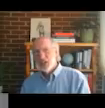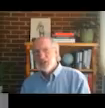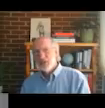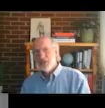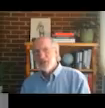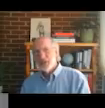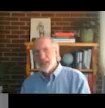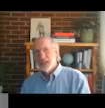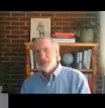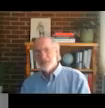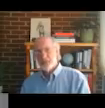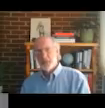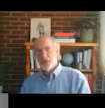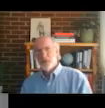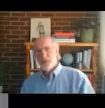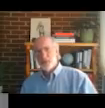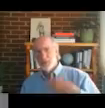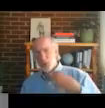types of